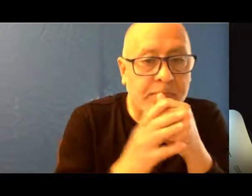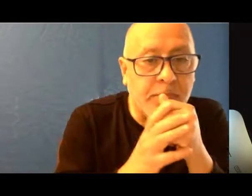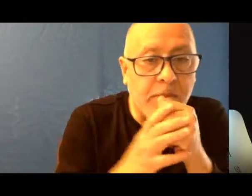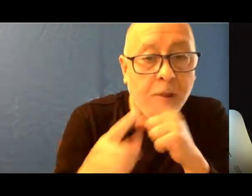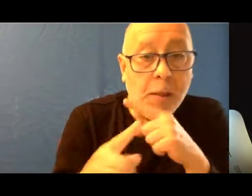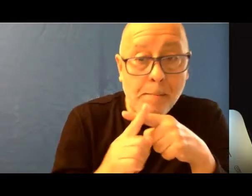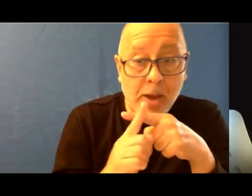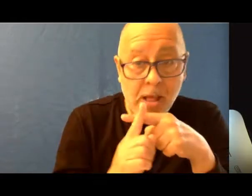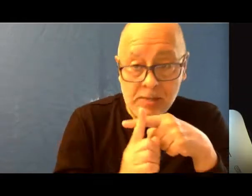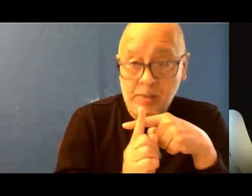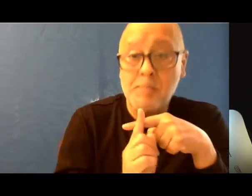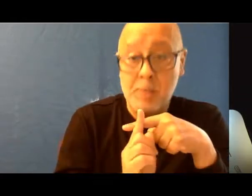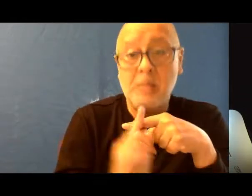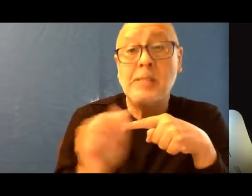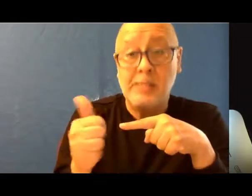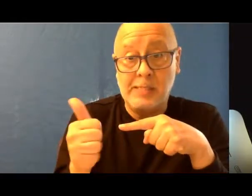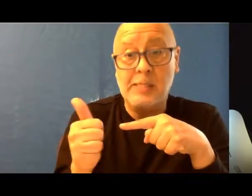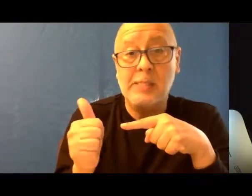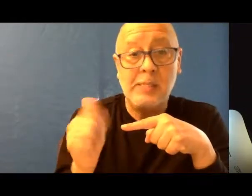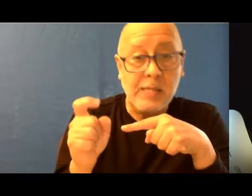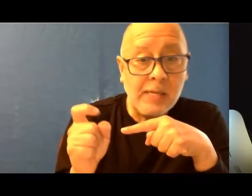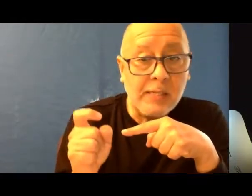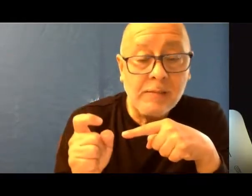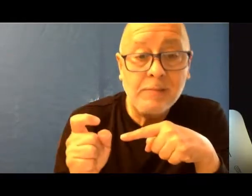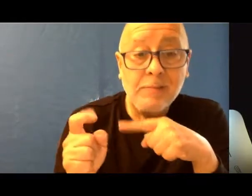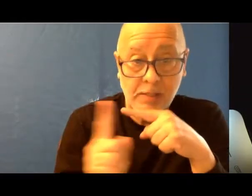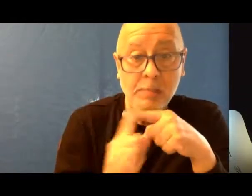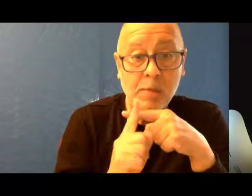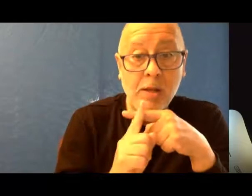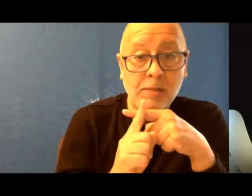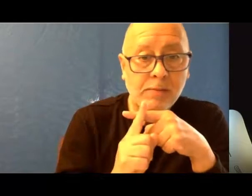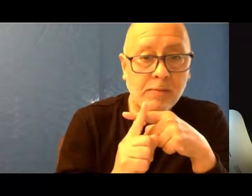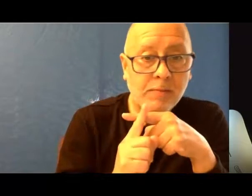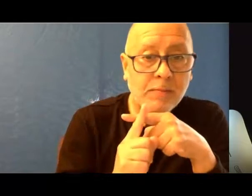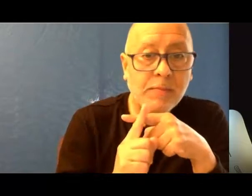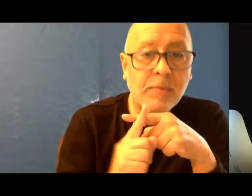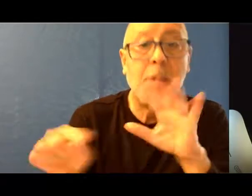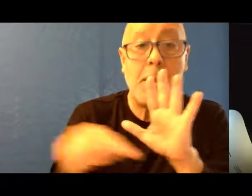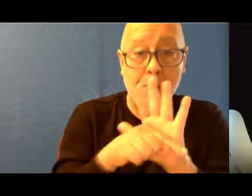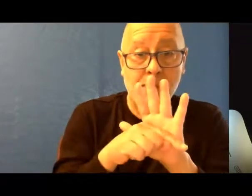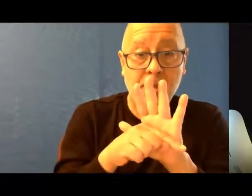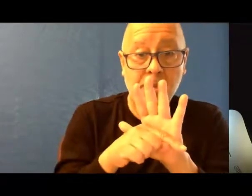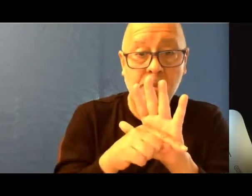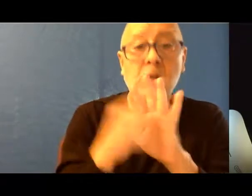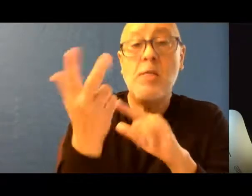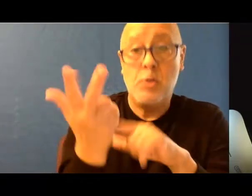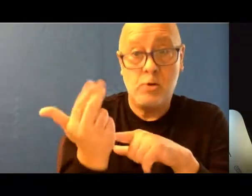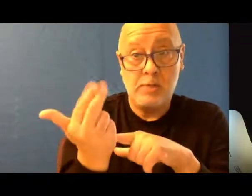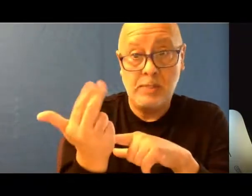plus 10x, because it's a positive, minus